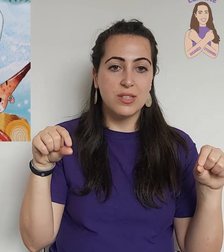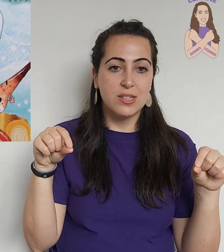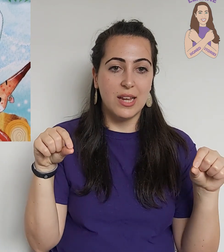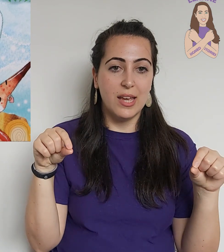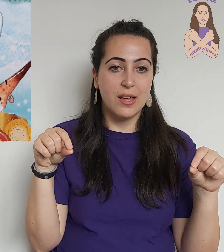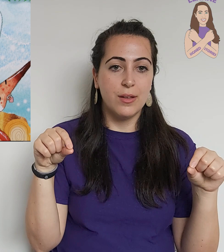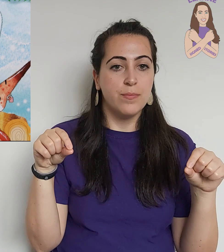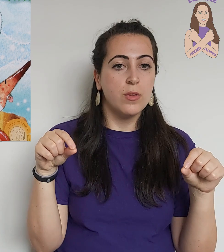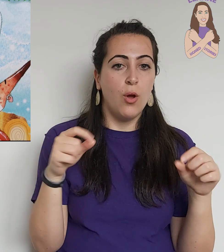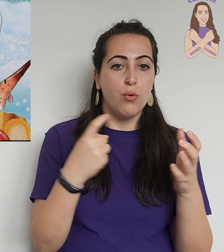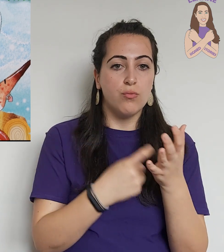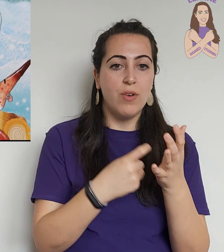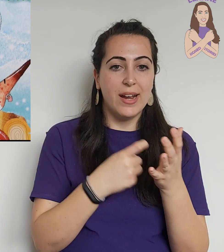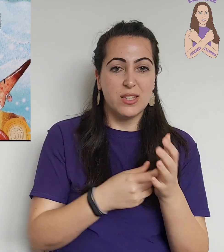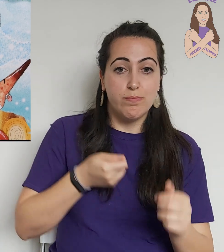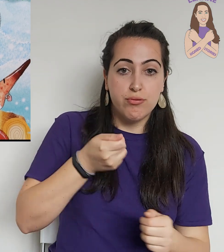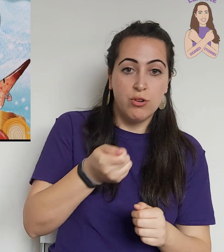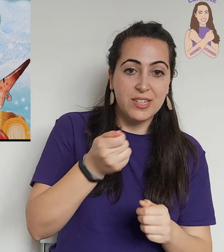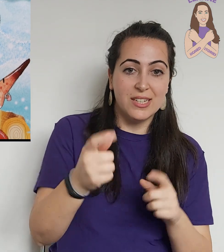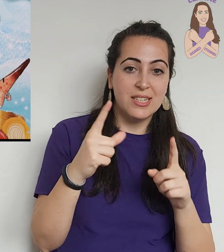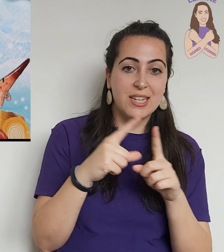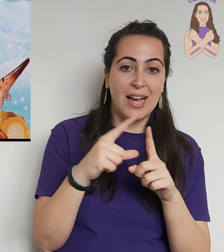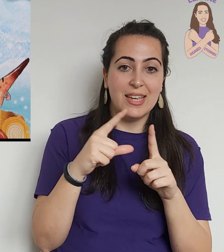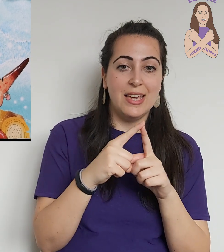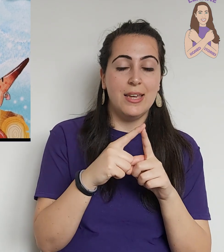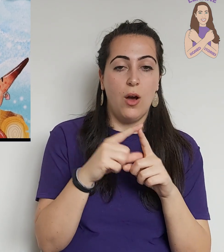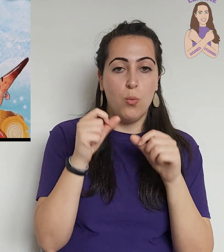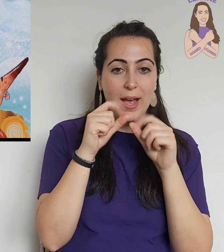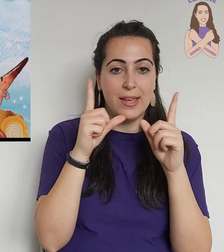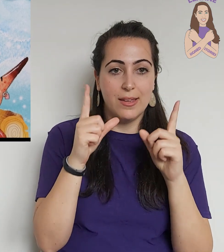stick, Rex prodded Dachy awake.